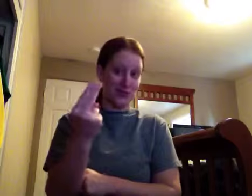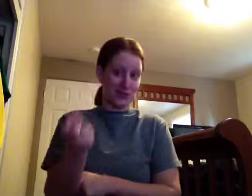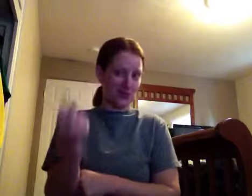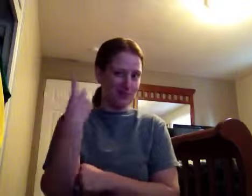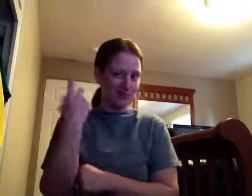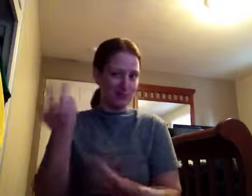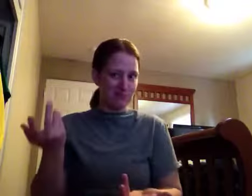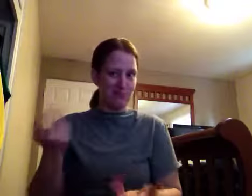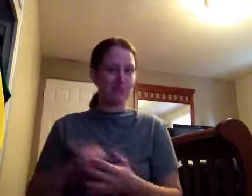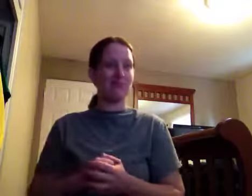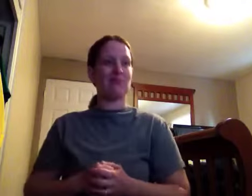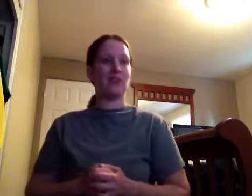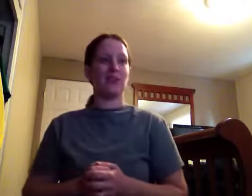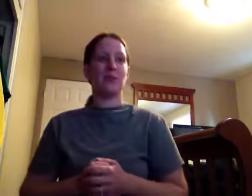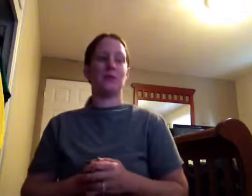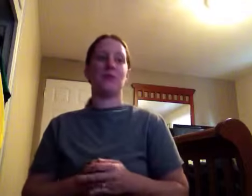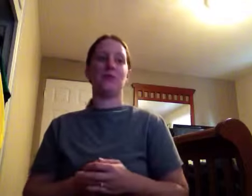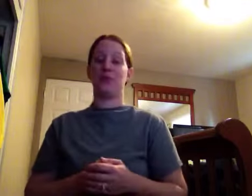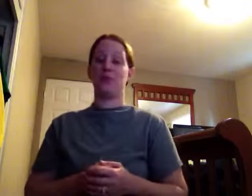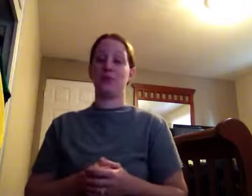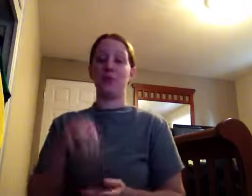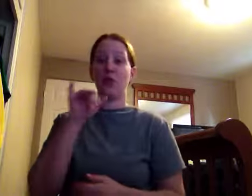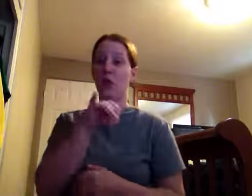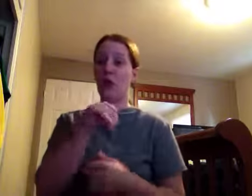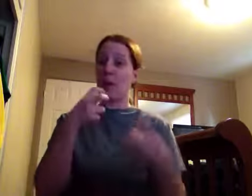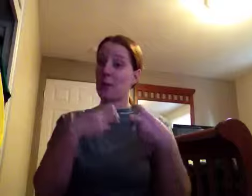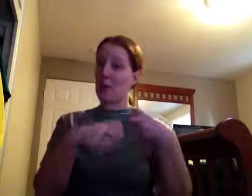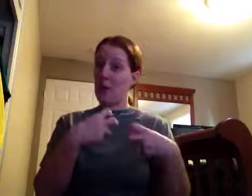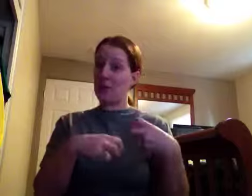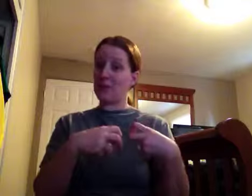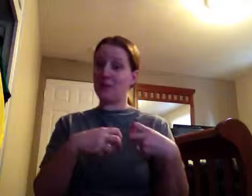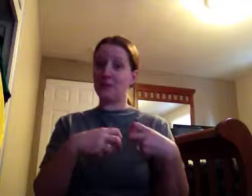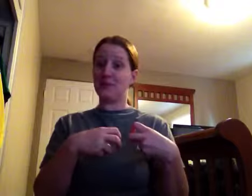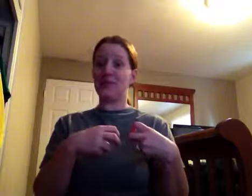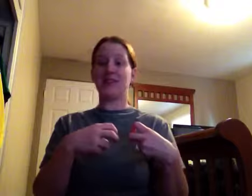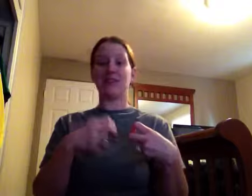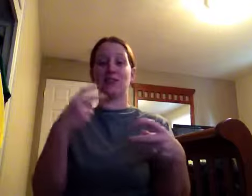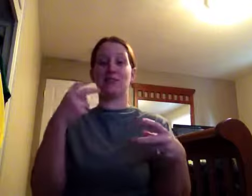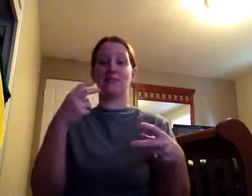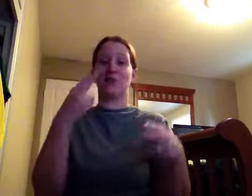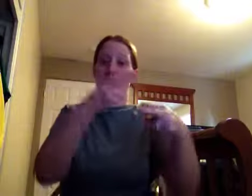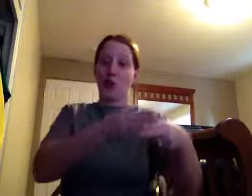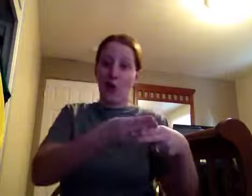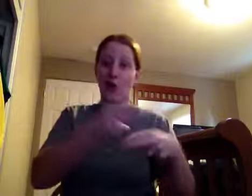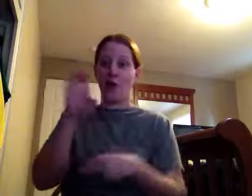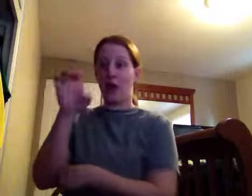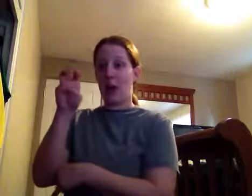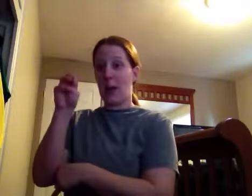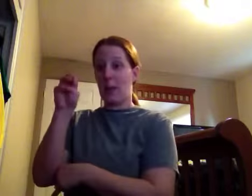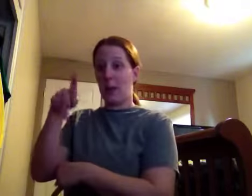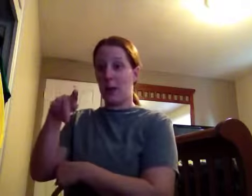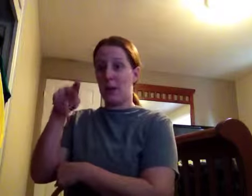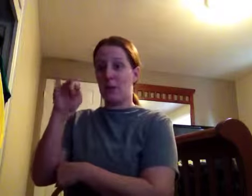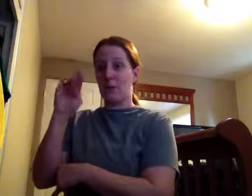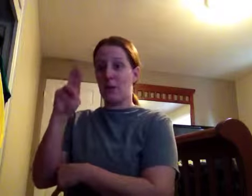Now, this right here is called the empirical formula for glucose. It tells me the